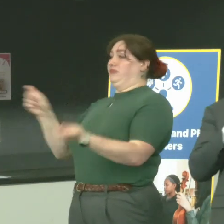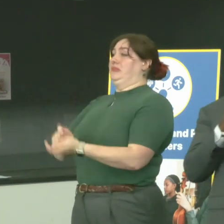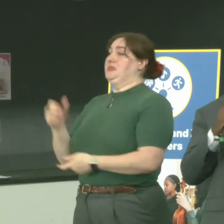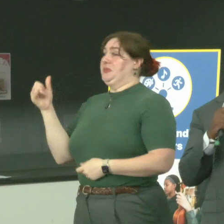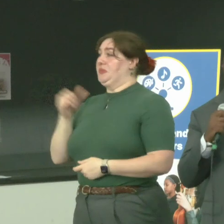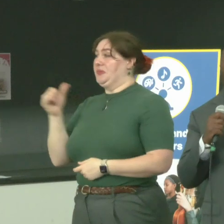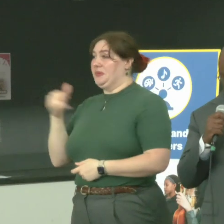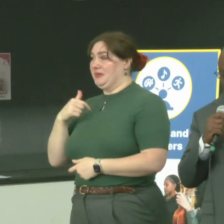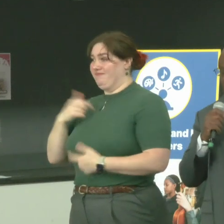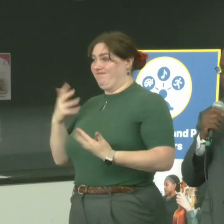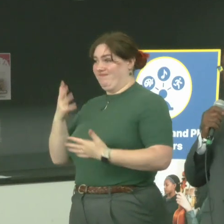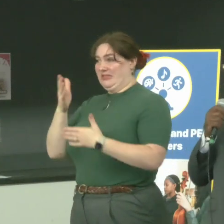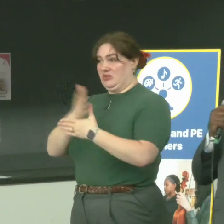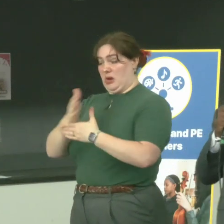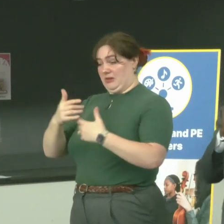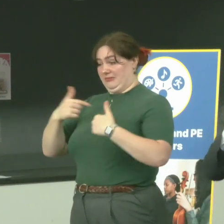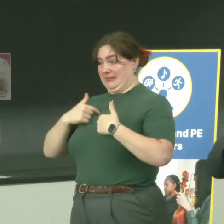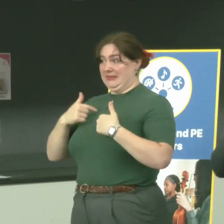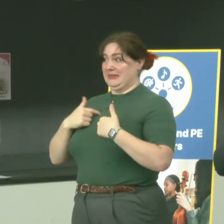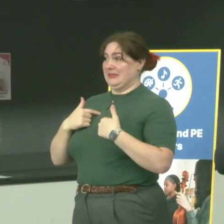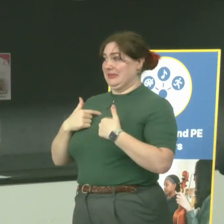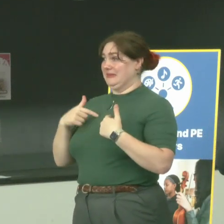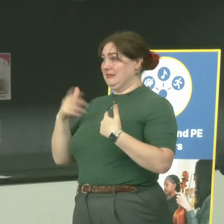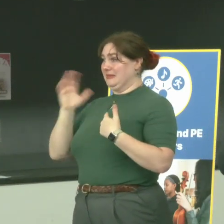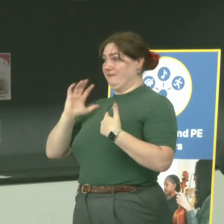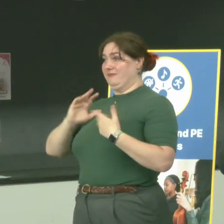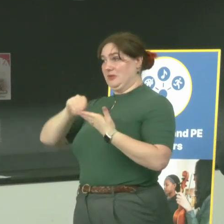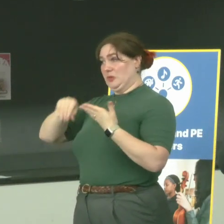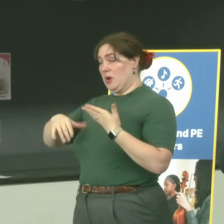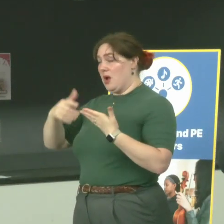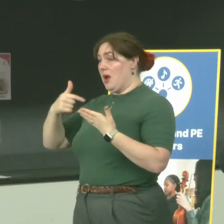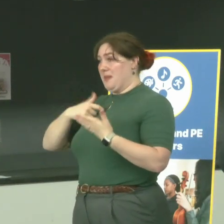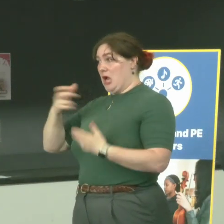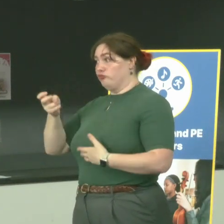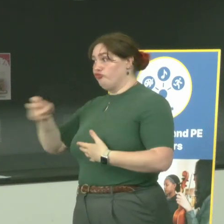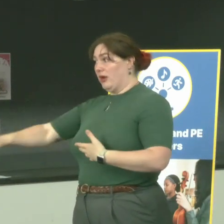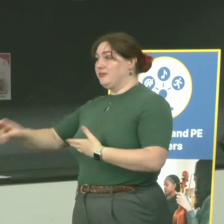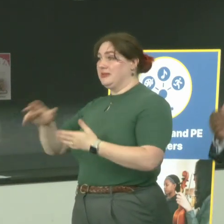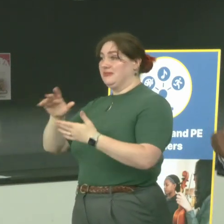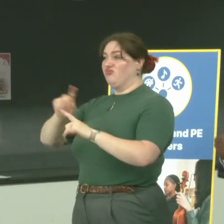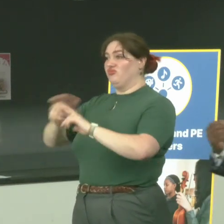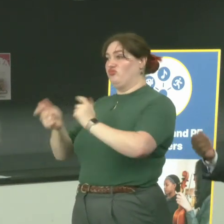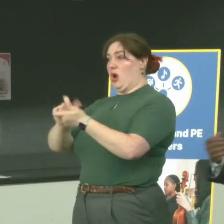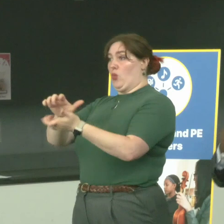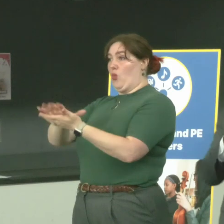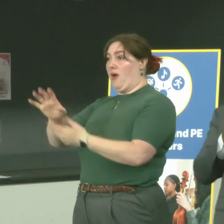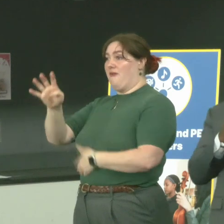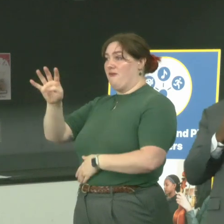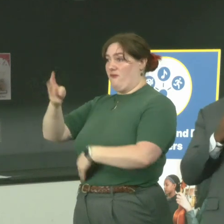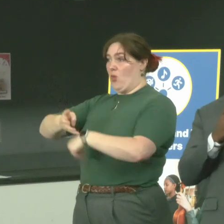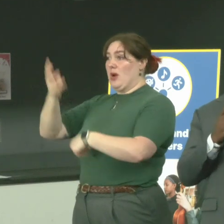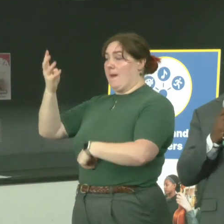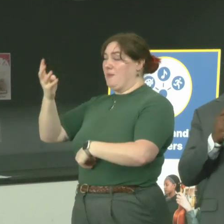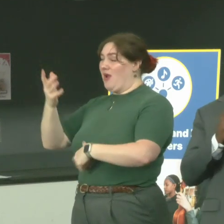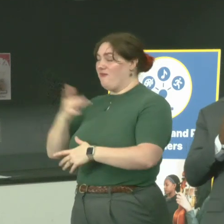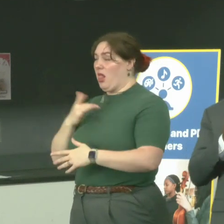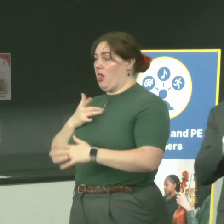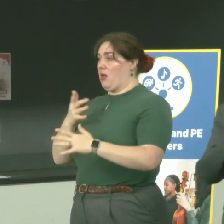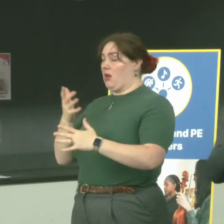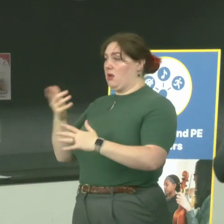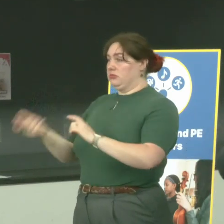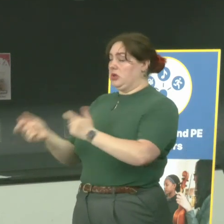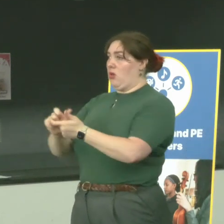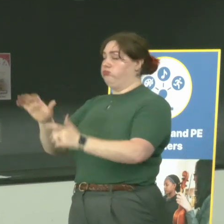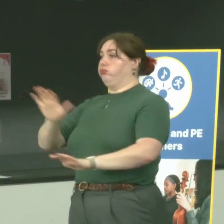I even shared that as a student, I had to change schools four times, and it was very disruptive. However,